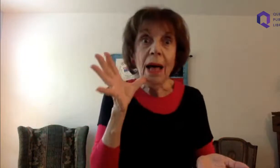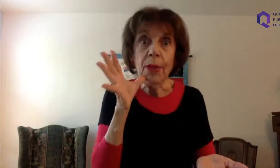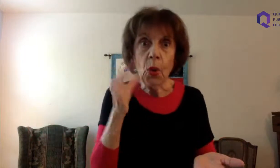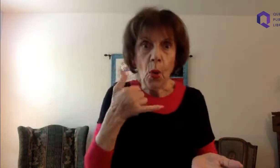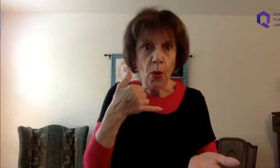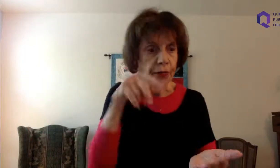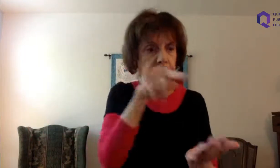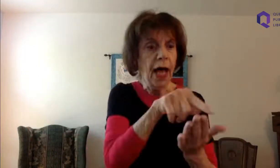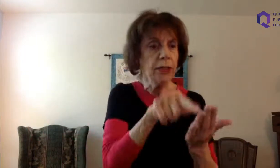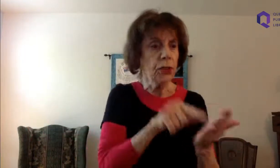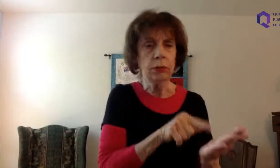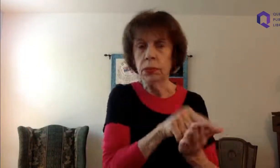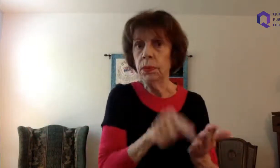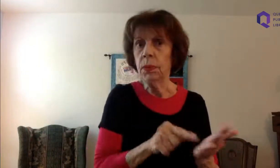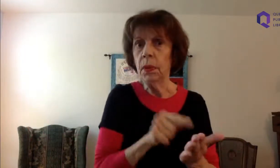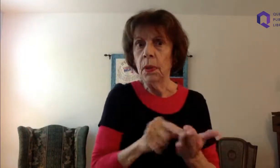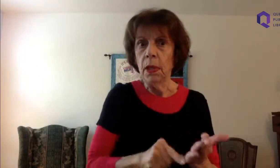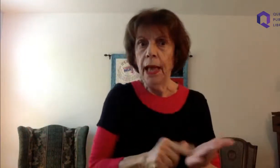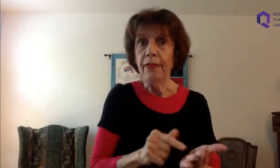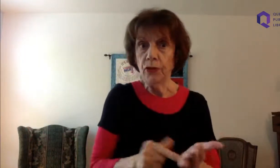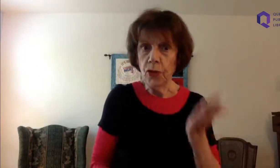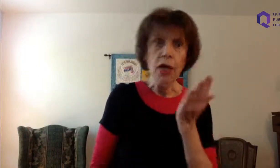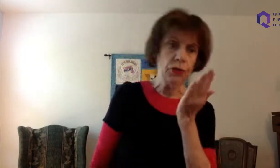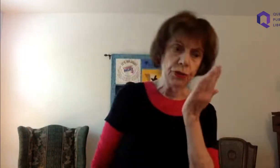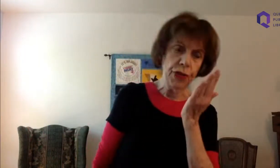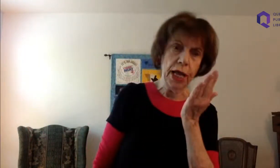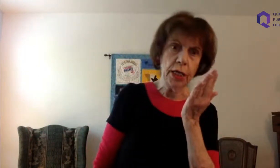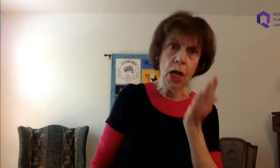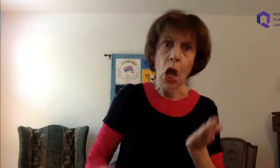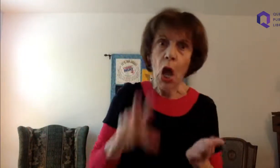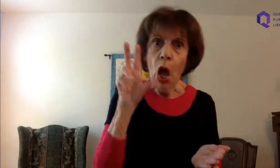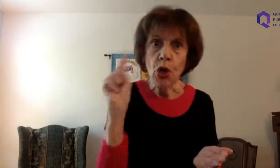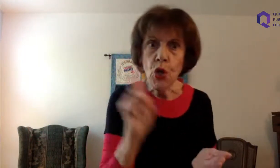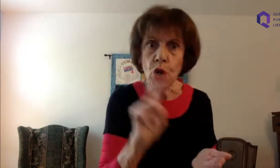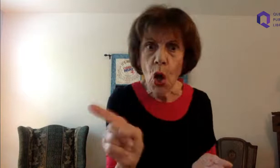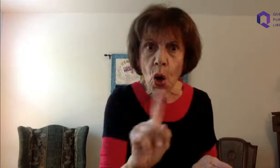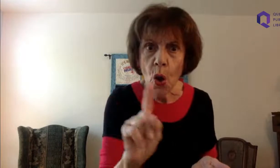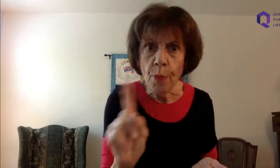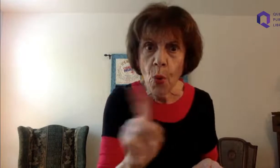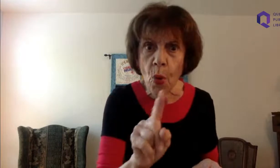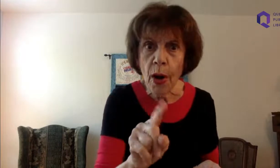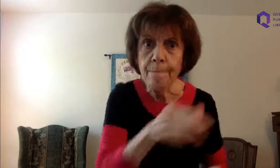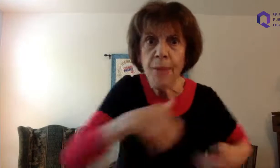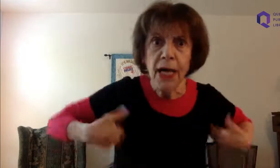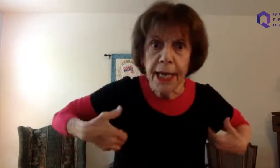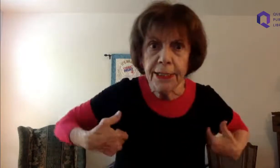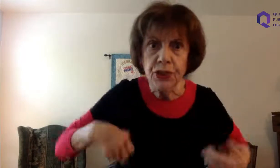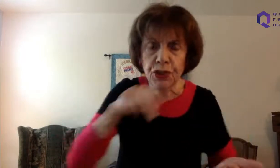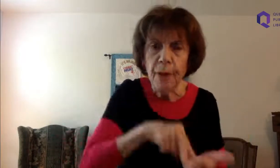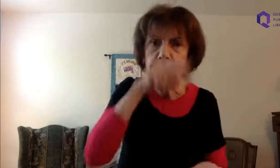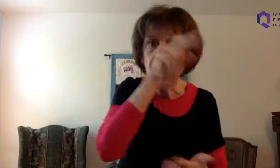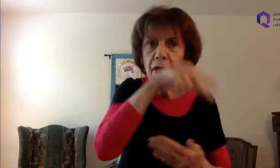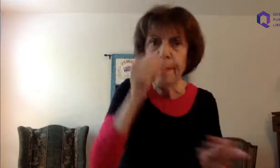Mama called the doctor, and the doctor said, no more monkeys jumping on the